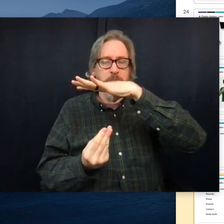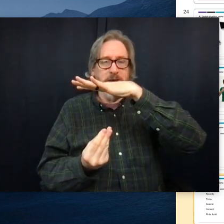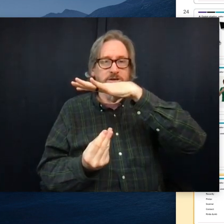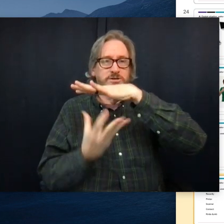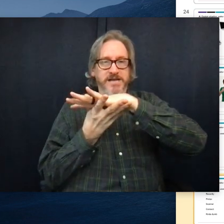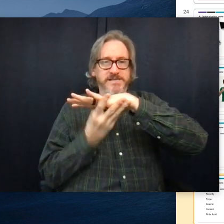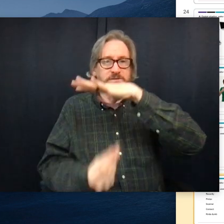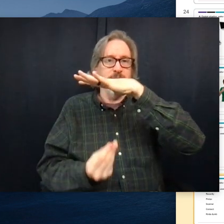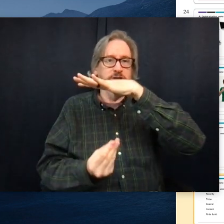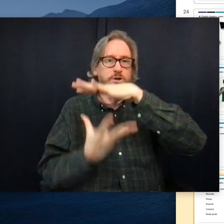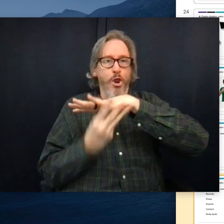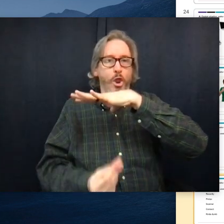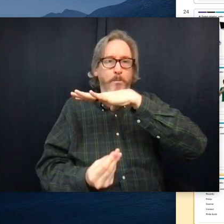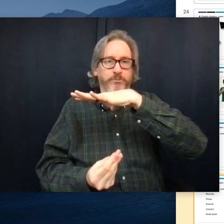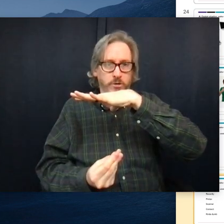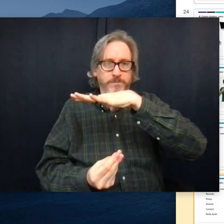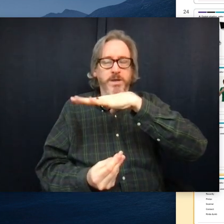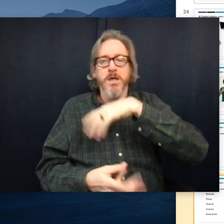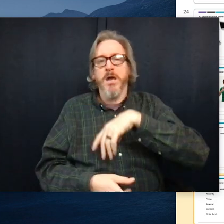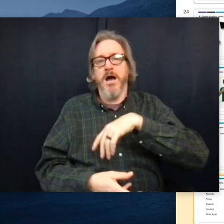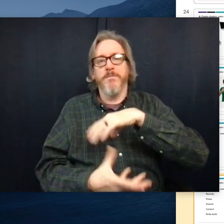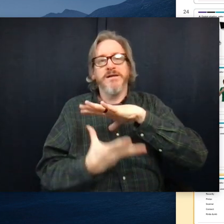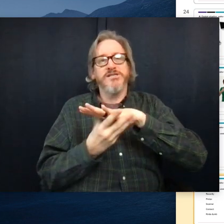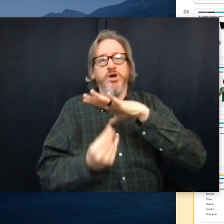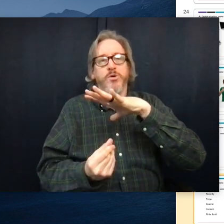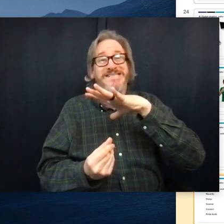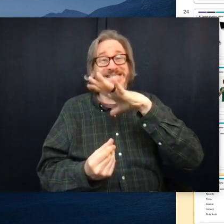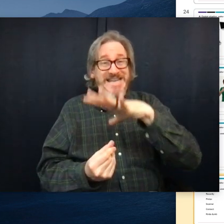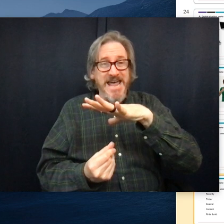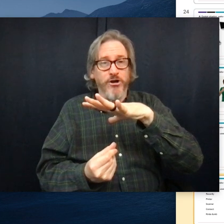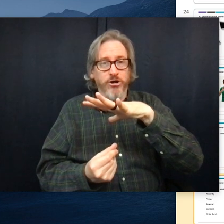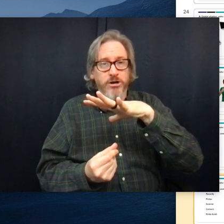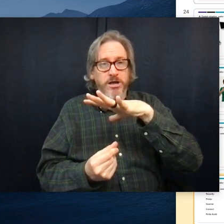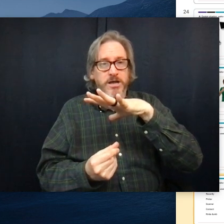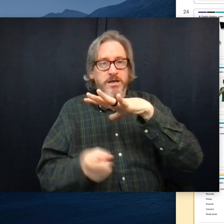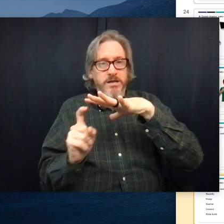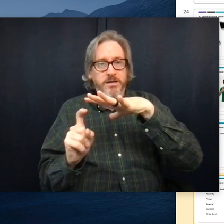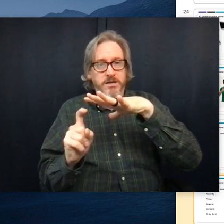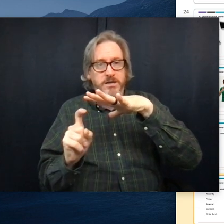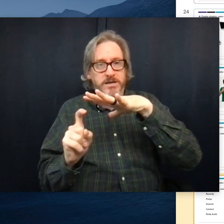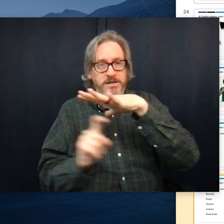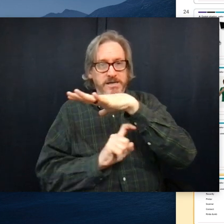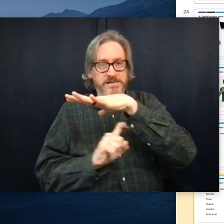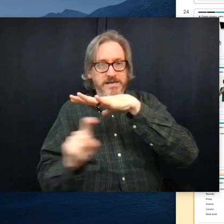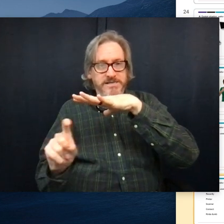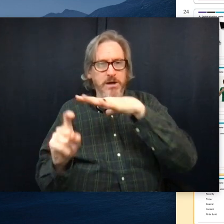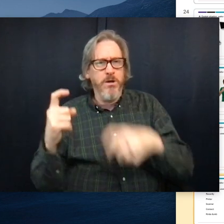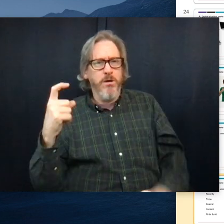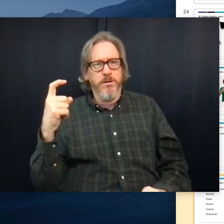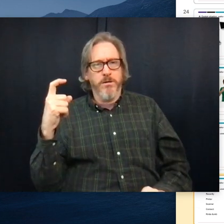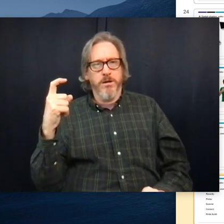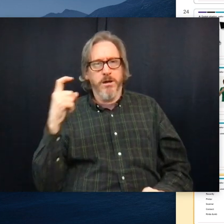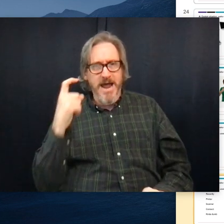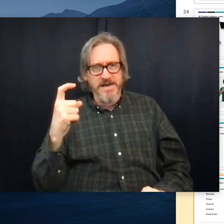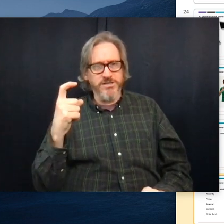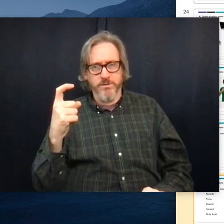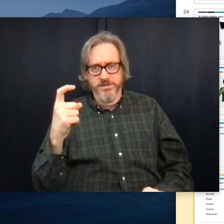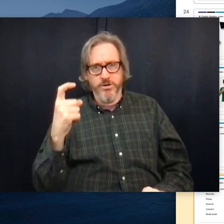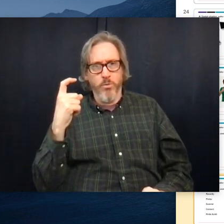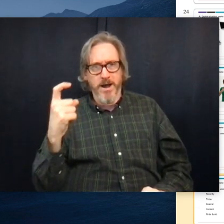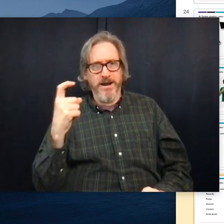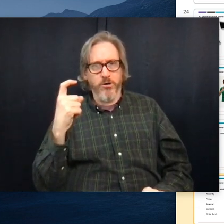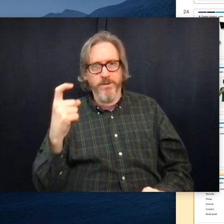ink from the page, takes the information, right? So scanner is this. Now, I'm going to